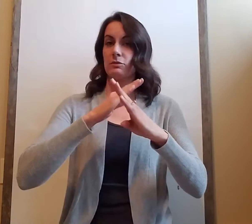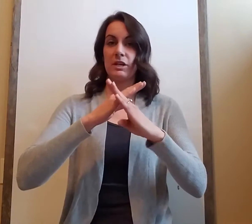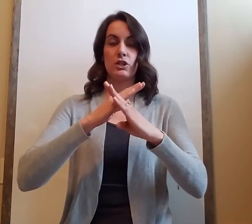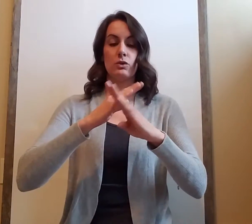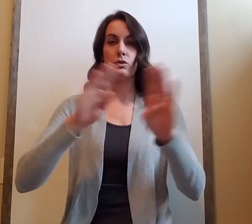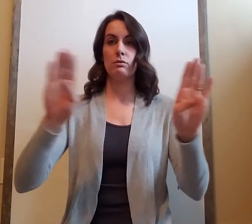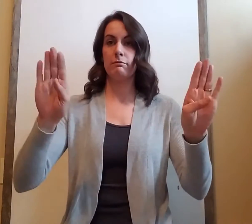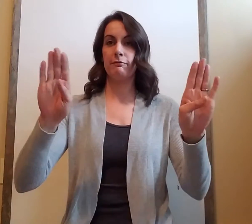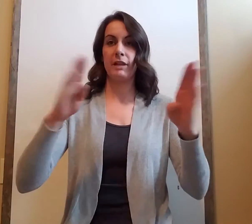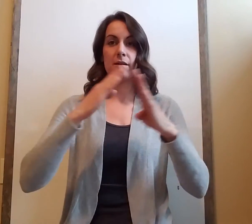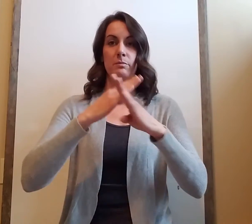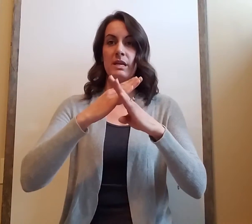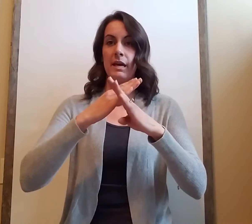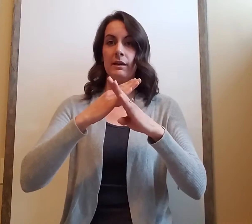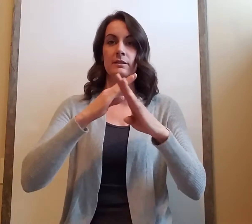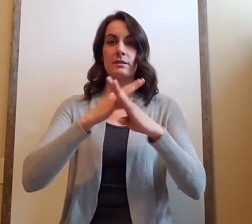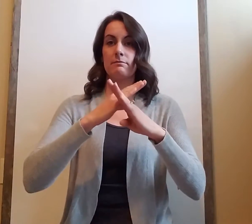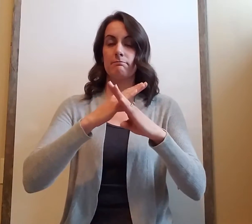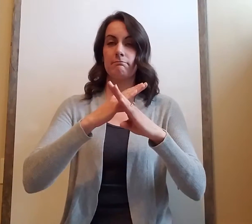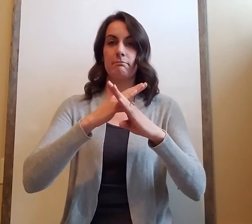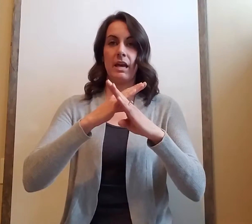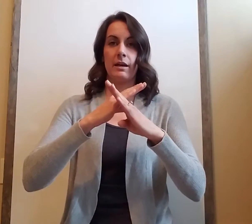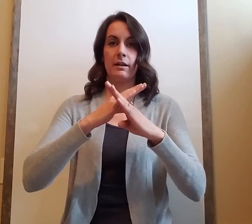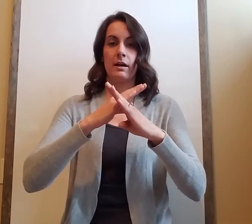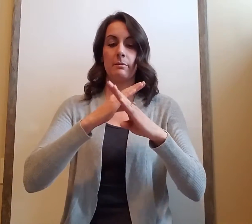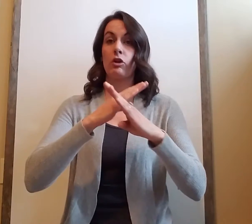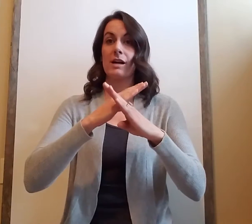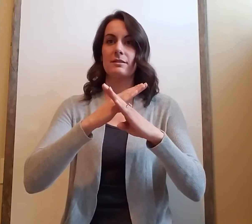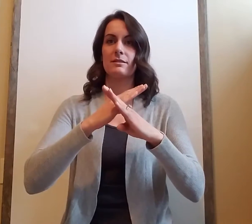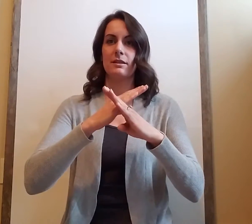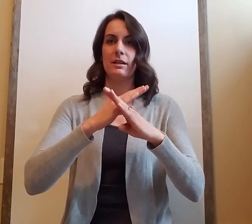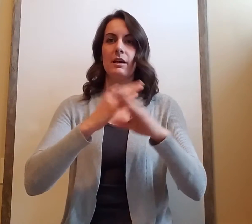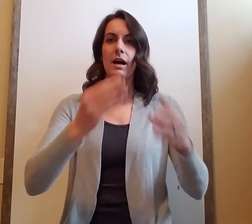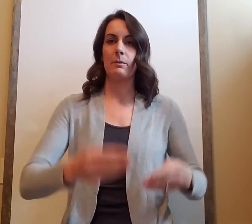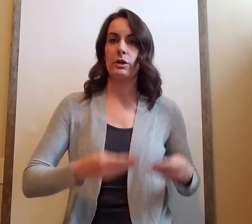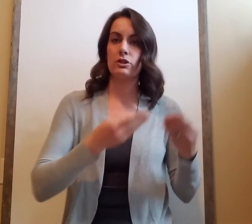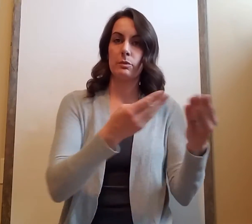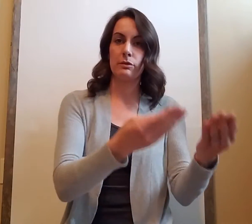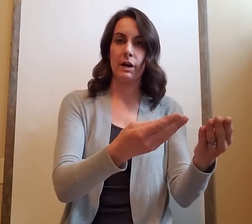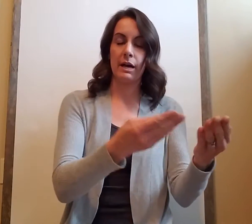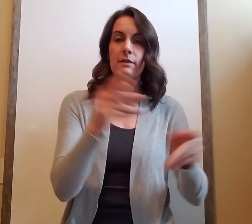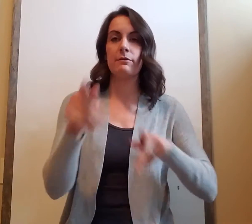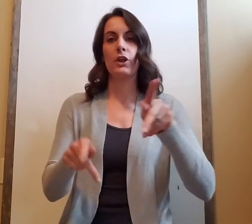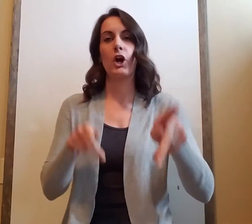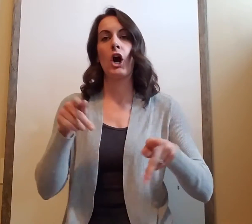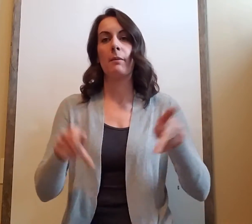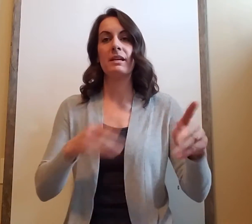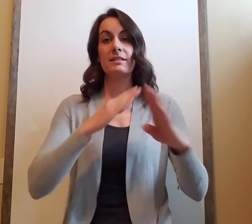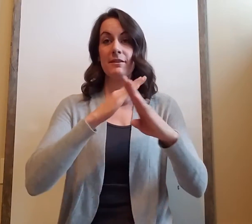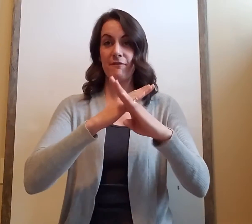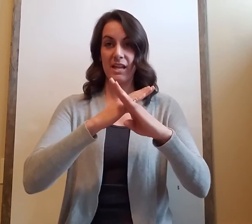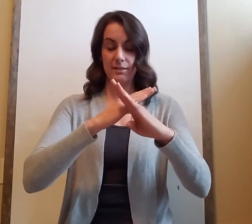my two flat B hands and crossed. I'm going to provide for the common